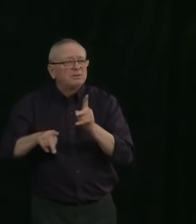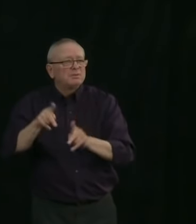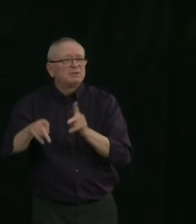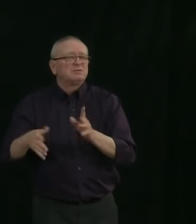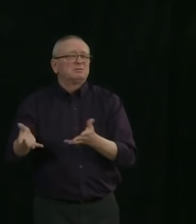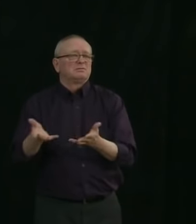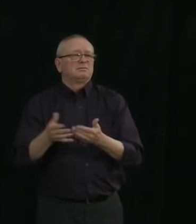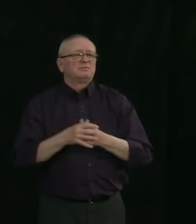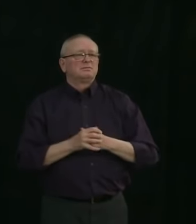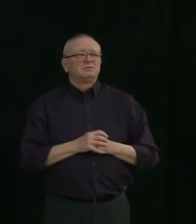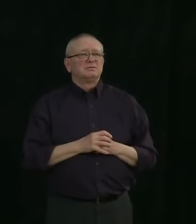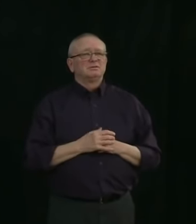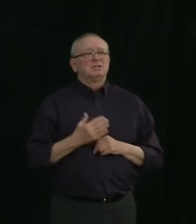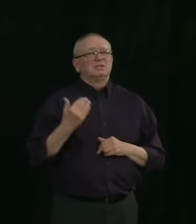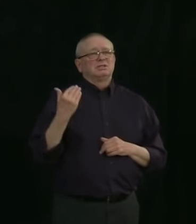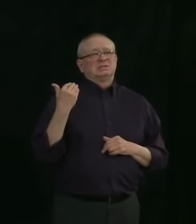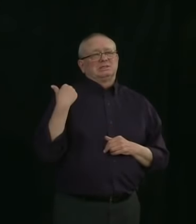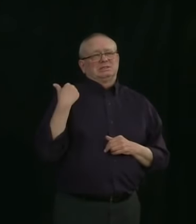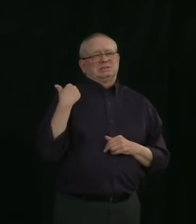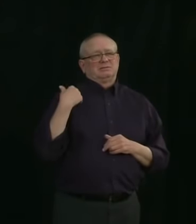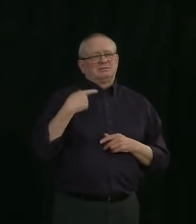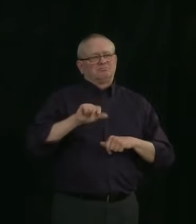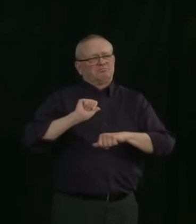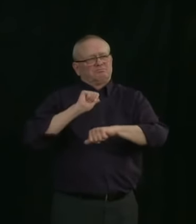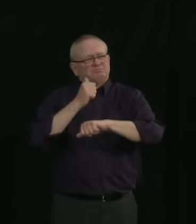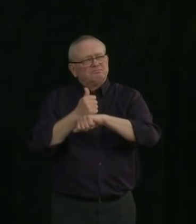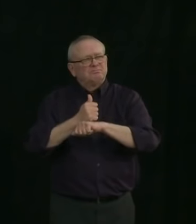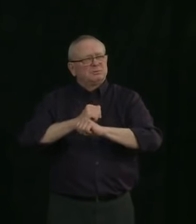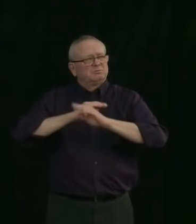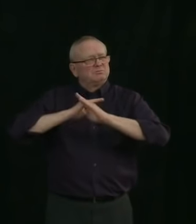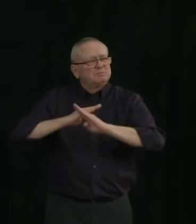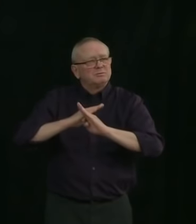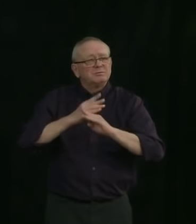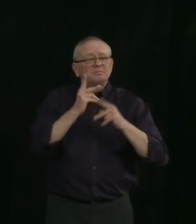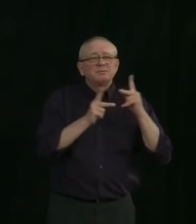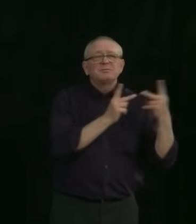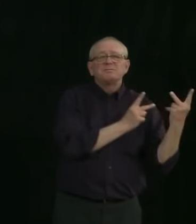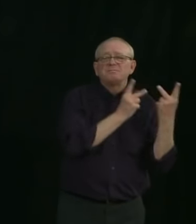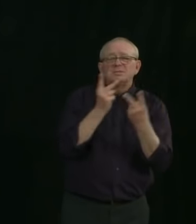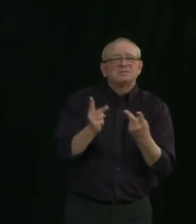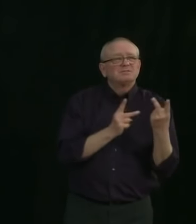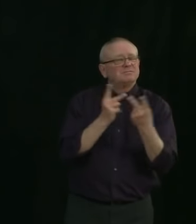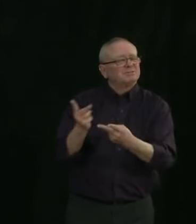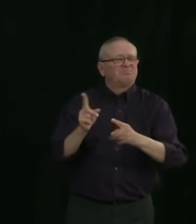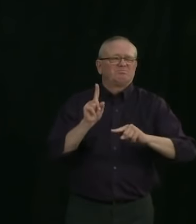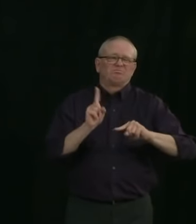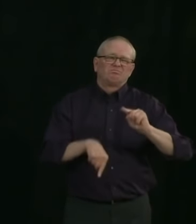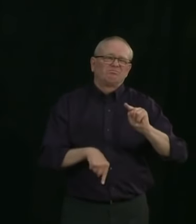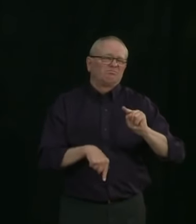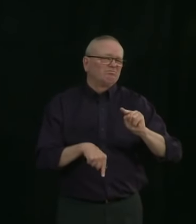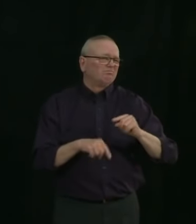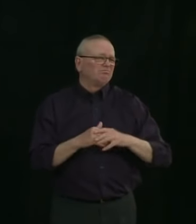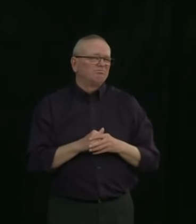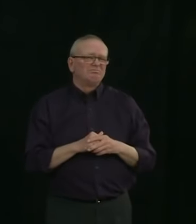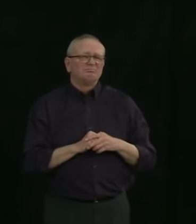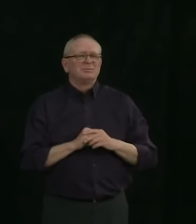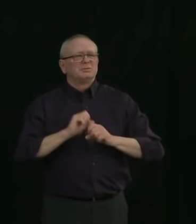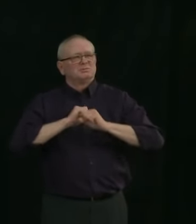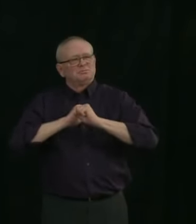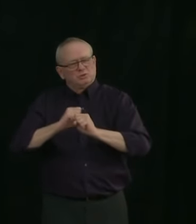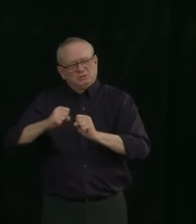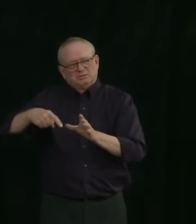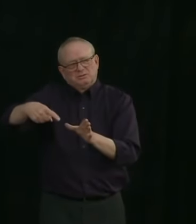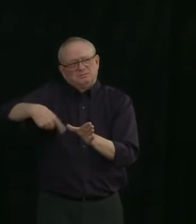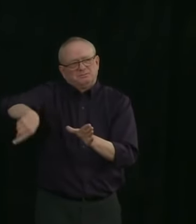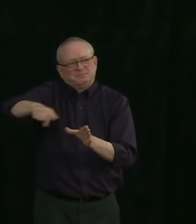protect residents from COVID-19. I know it is difficult to no longer be able to visit loved ones who reside in these facilities,